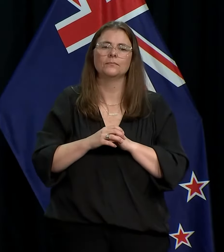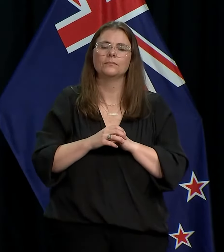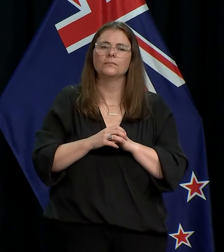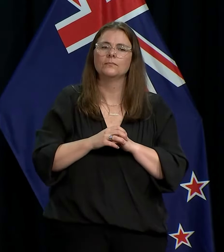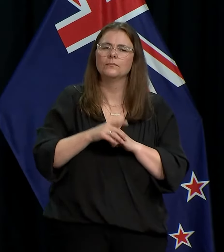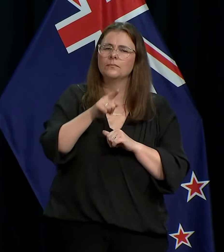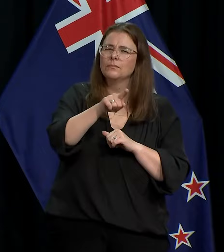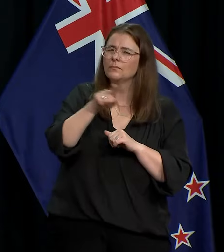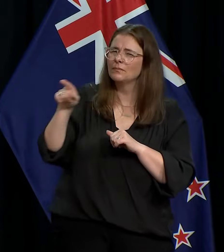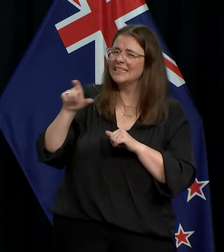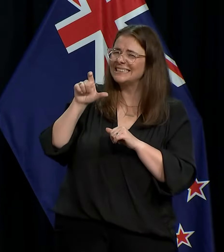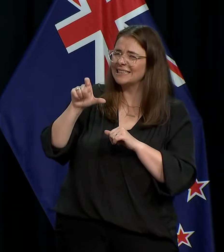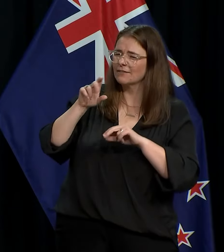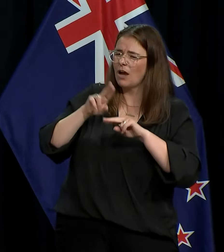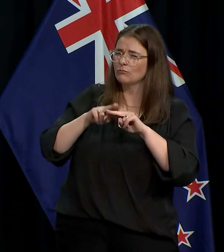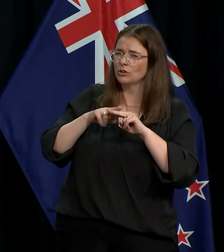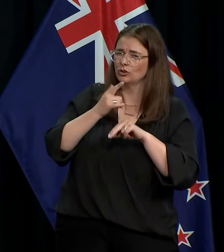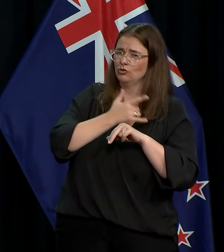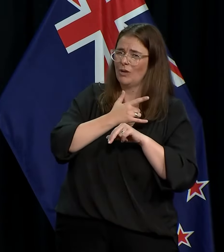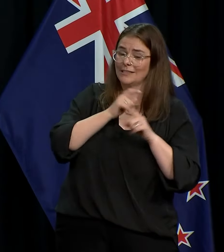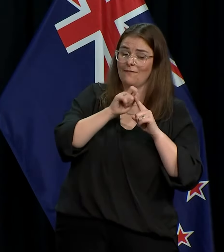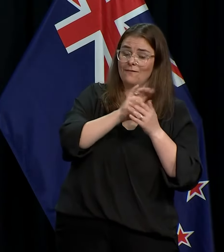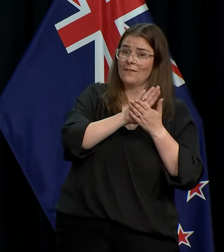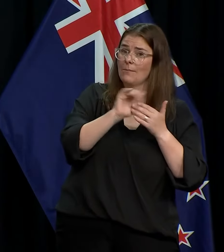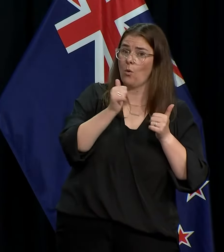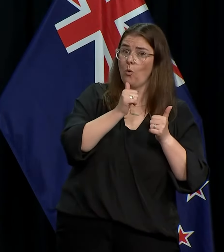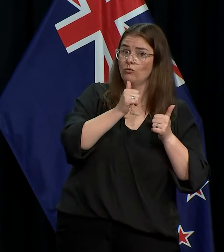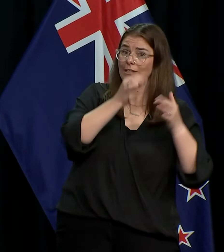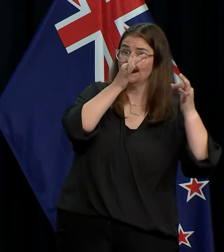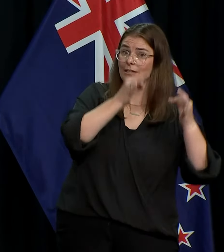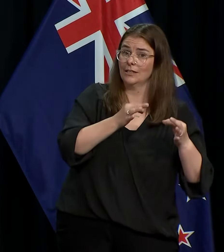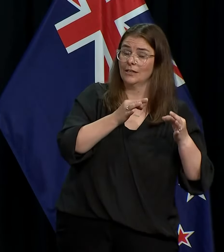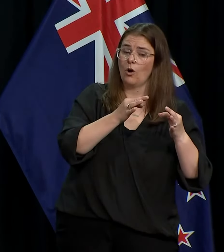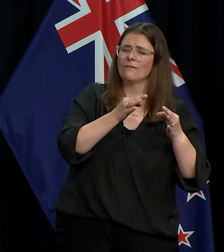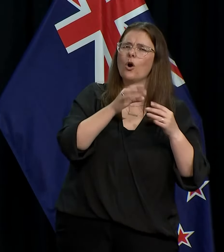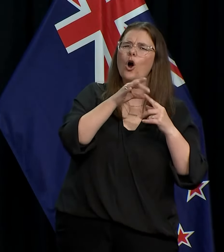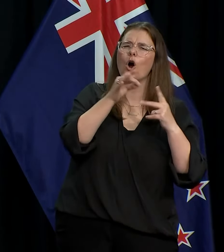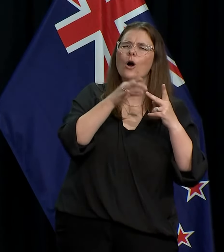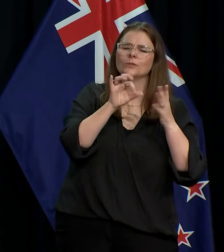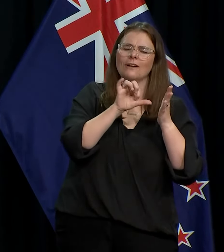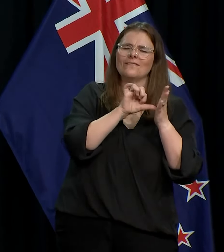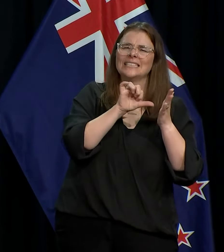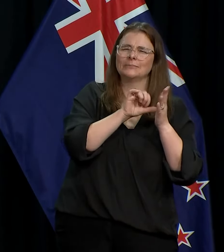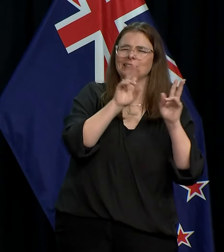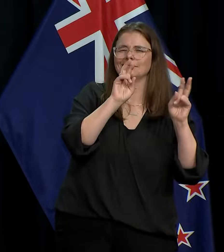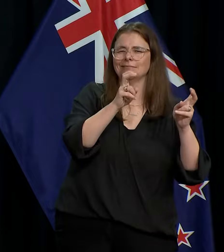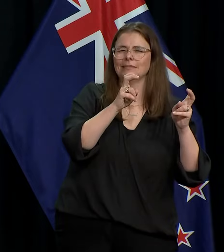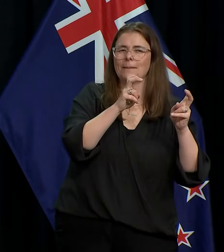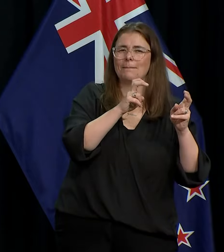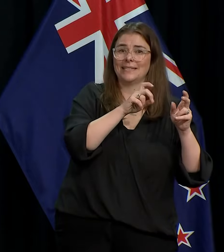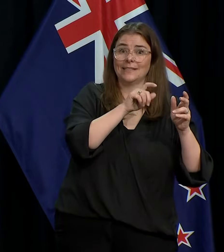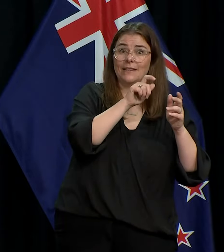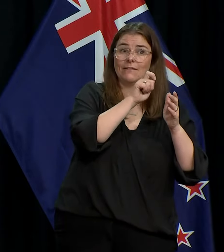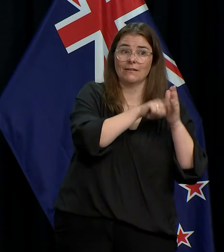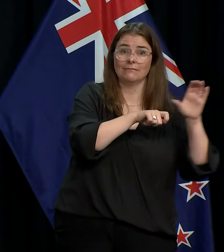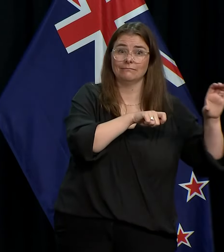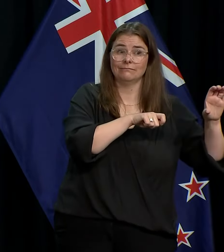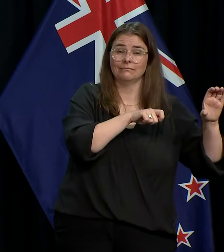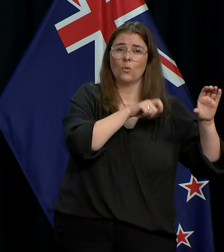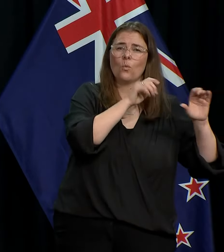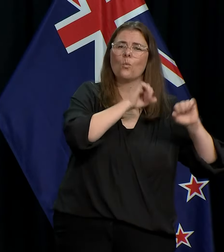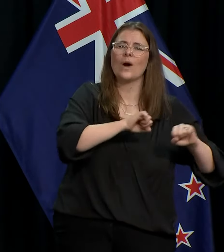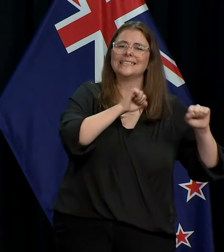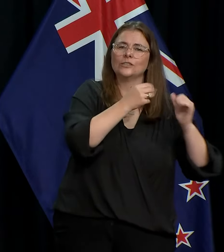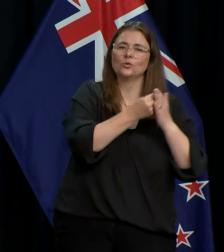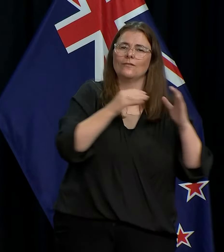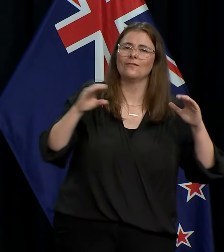Trikafta. Pharmac has already approved Trikafta for its options for investment list, and therefore it's just sitting there waiting to be funded. So